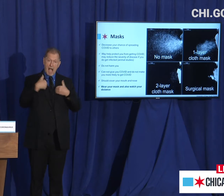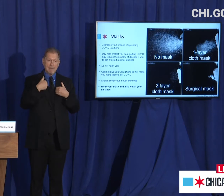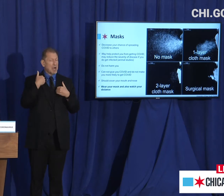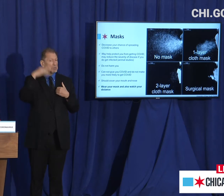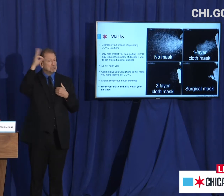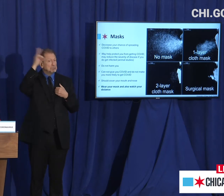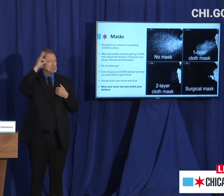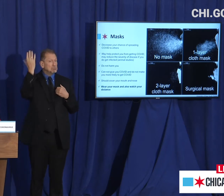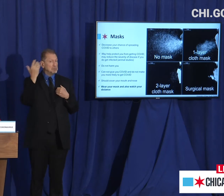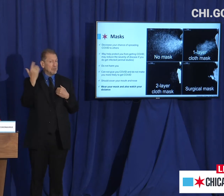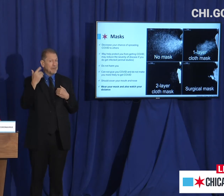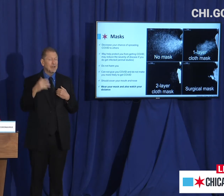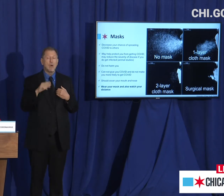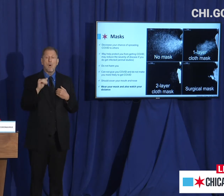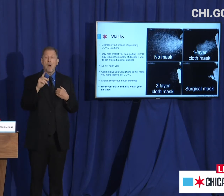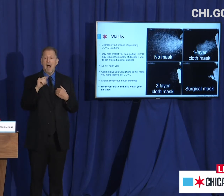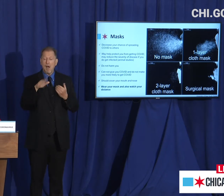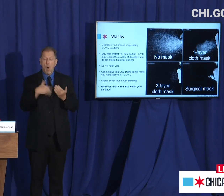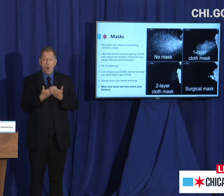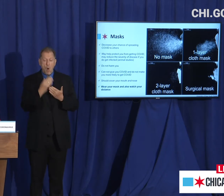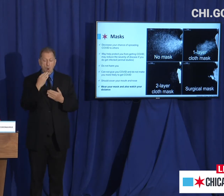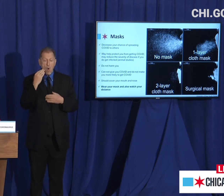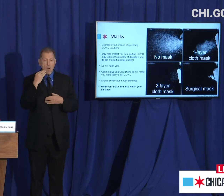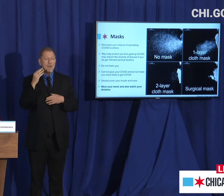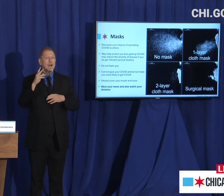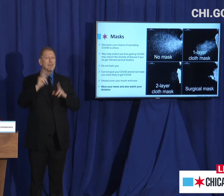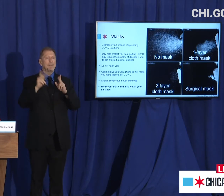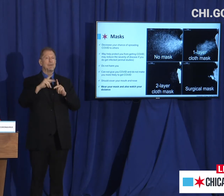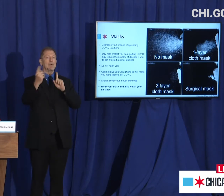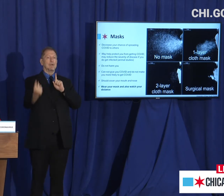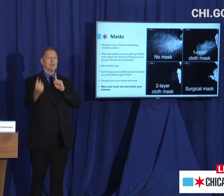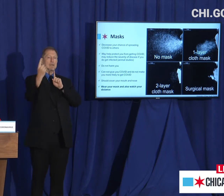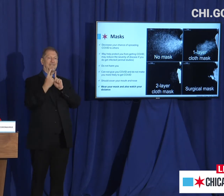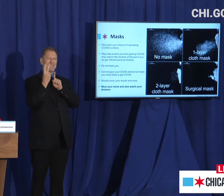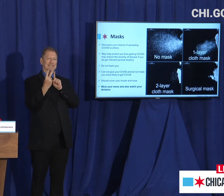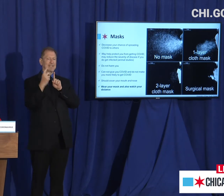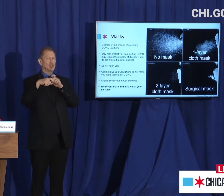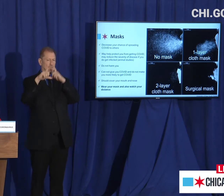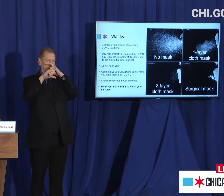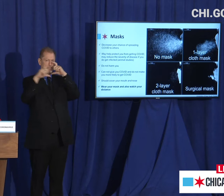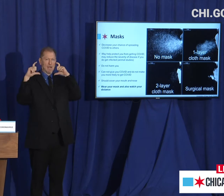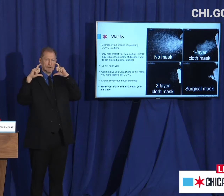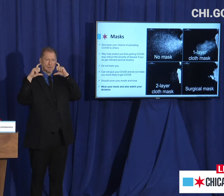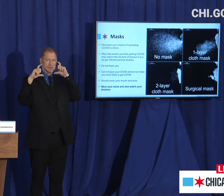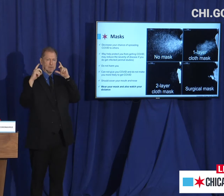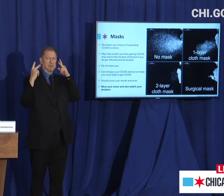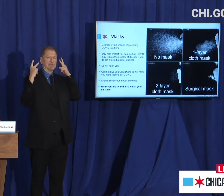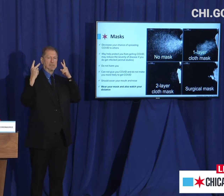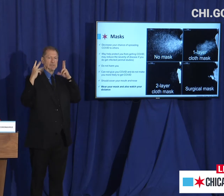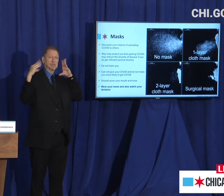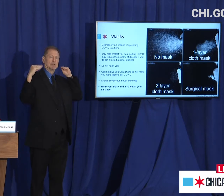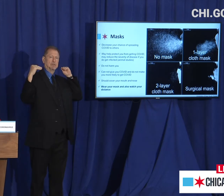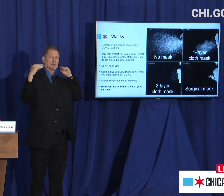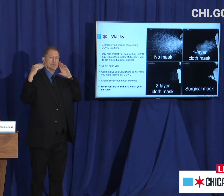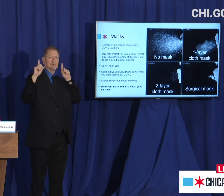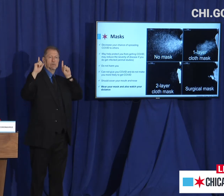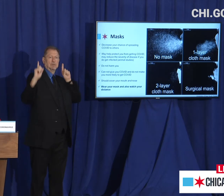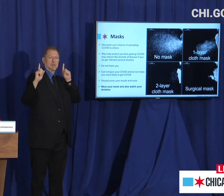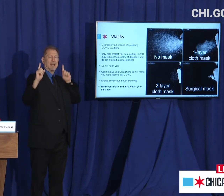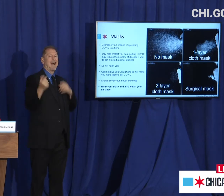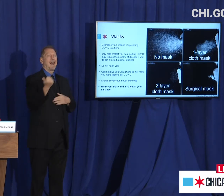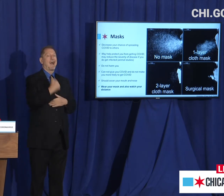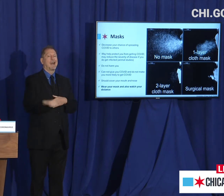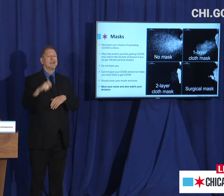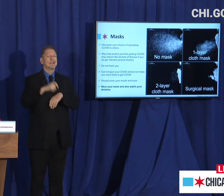if you are even at home with people who do not already live there. And it's why we need you wearing a mask whenever you